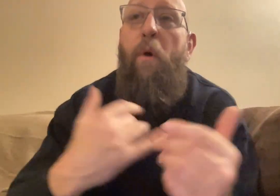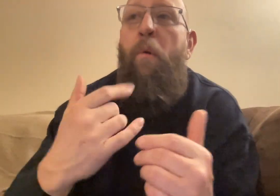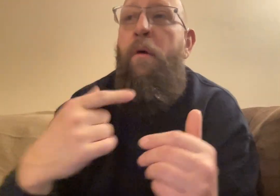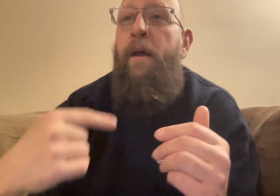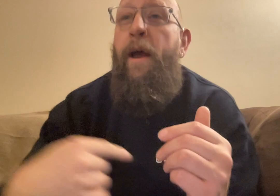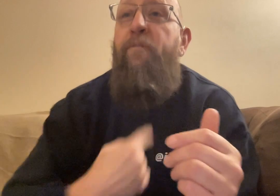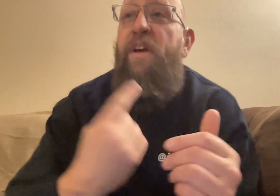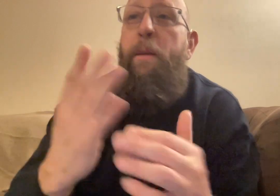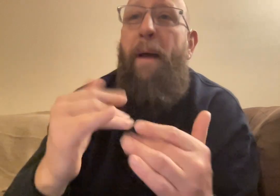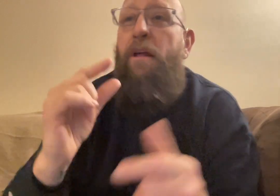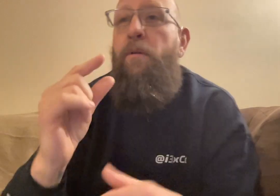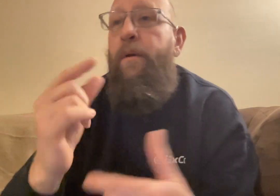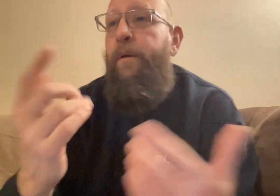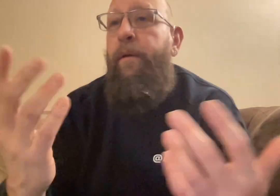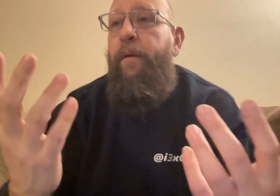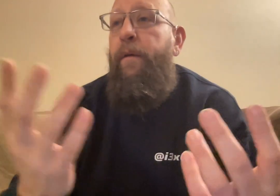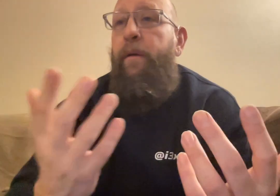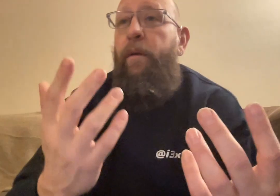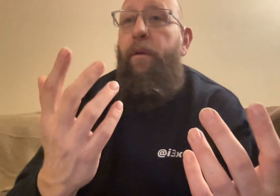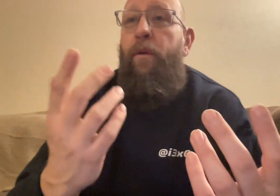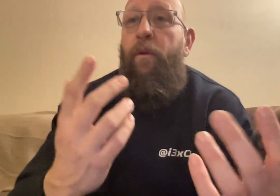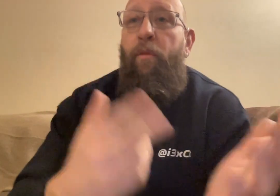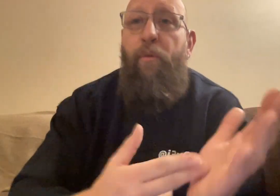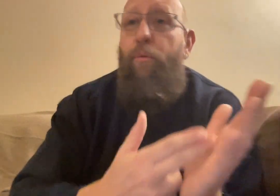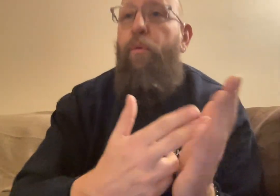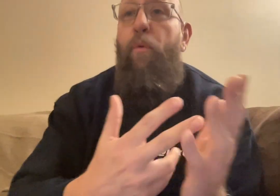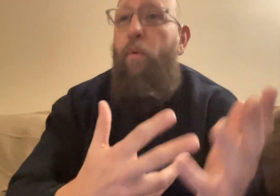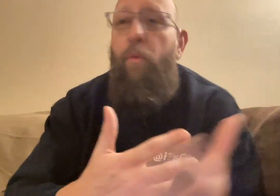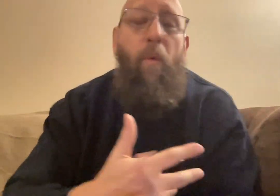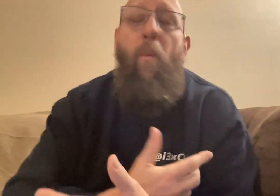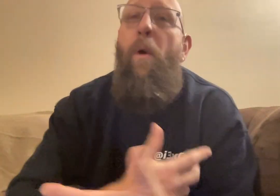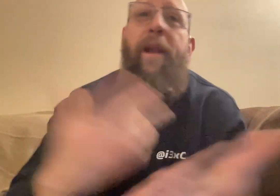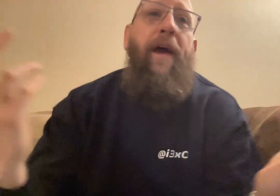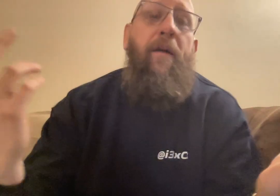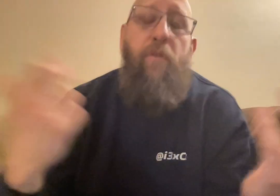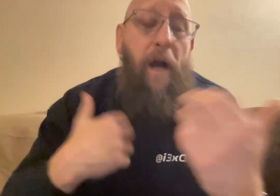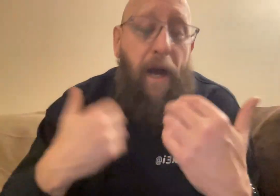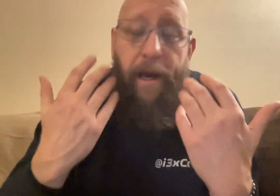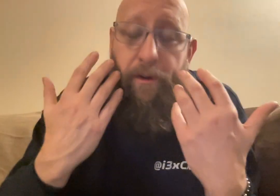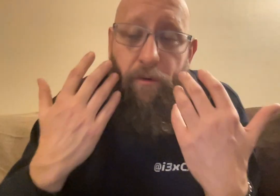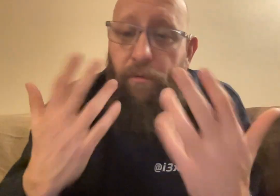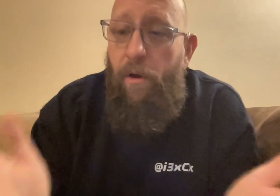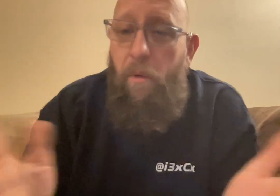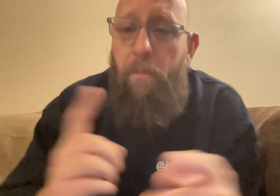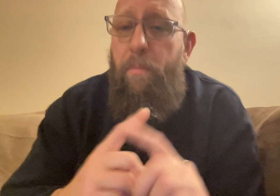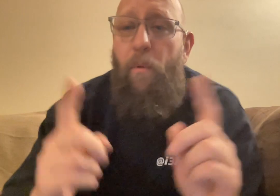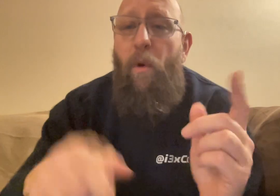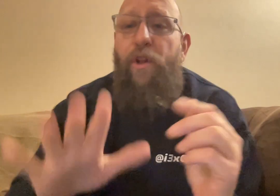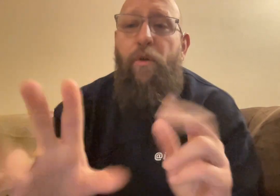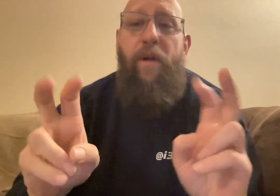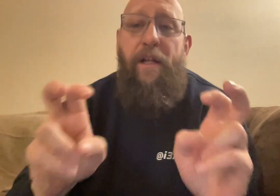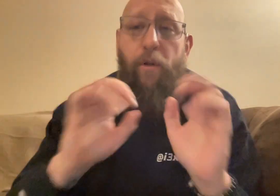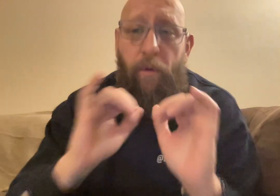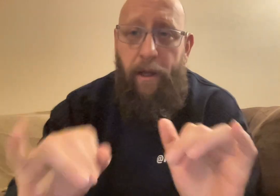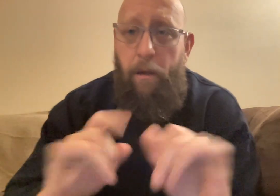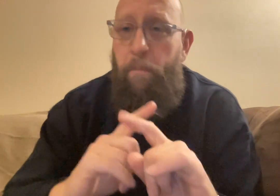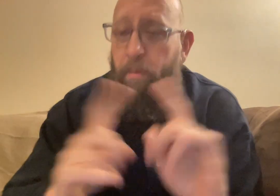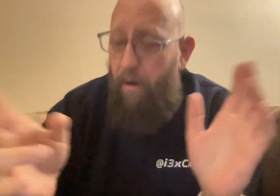feel offended by the truth or whatever. I don't know, but what your issue is,